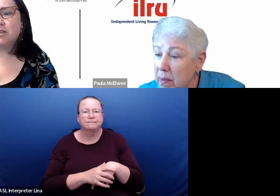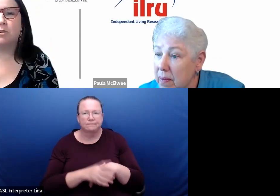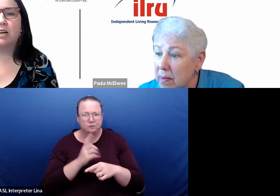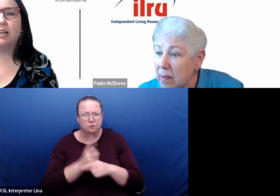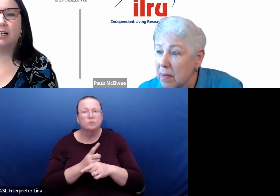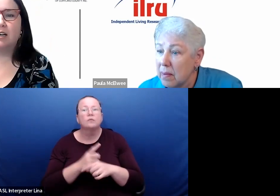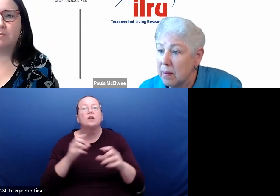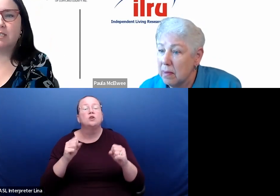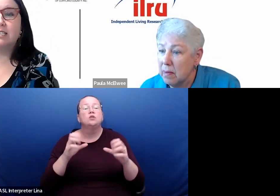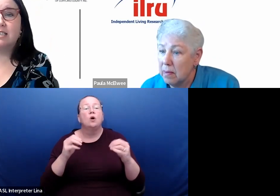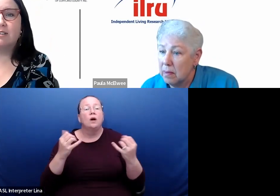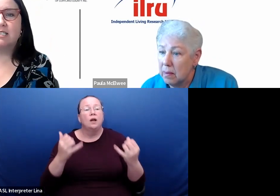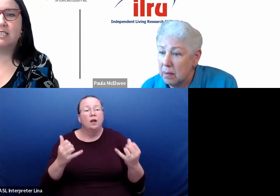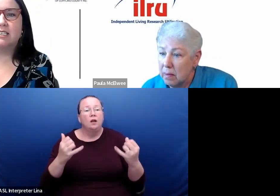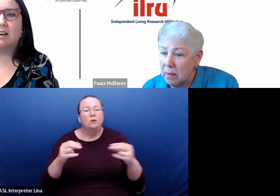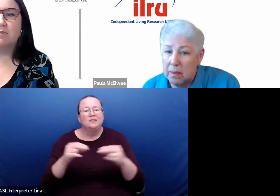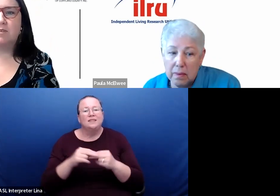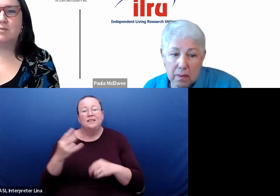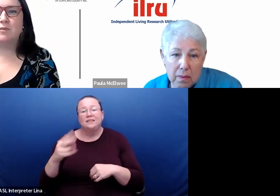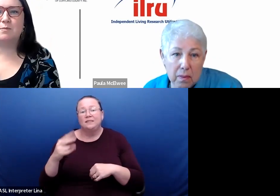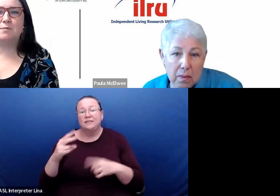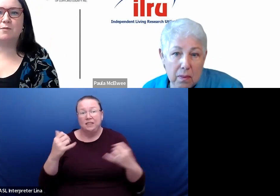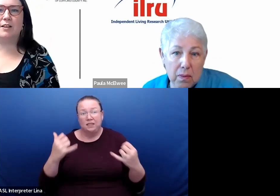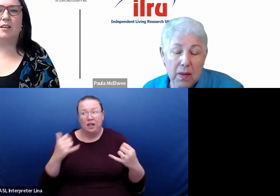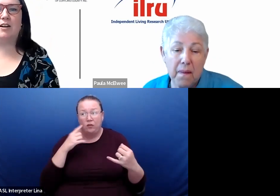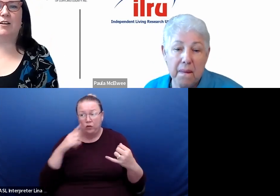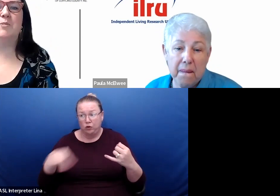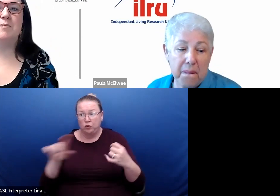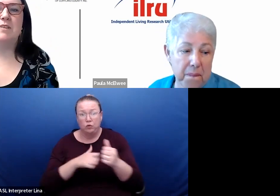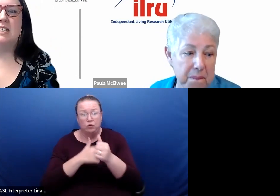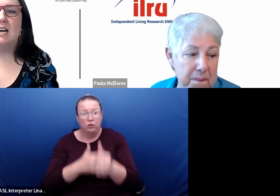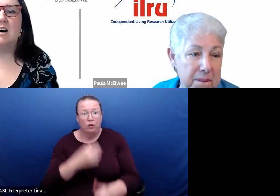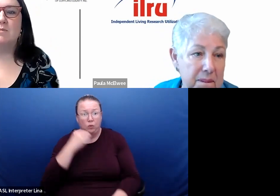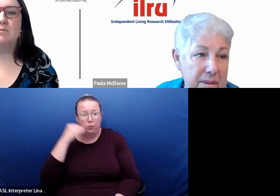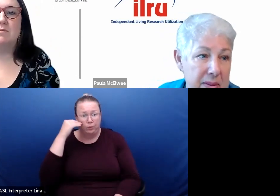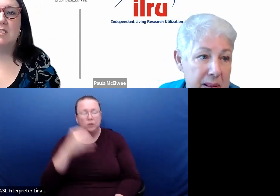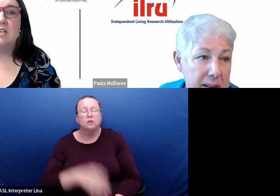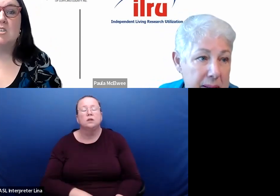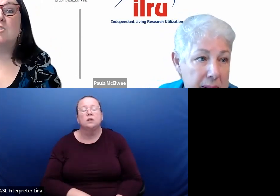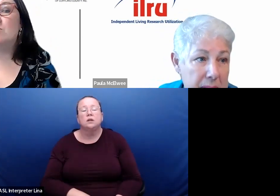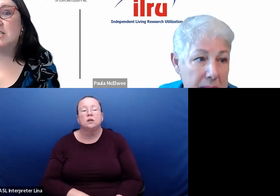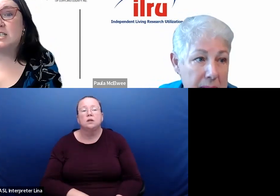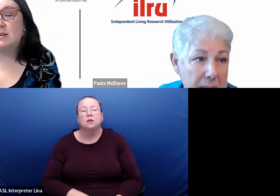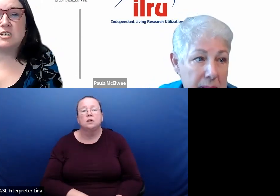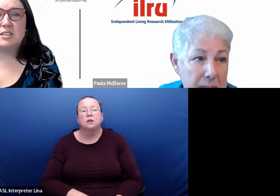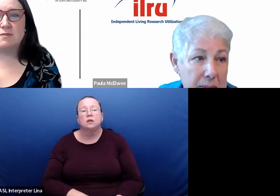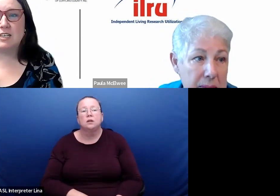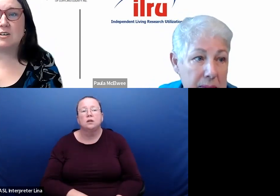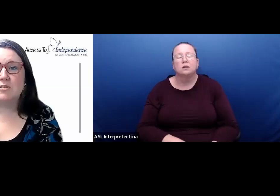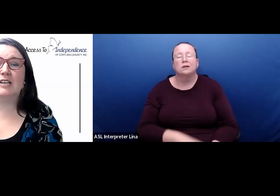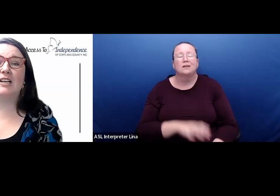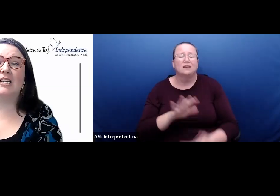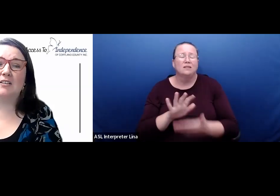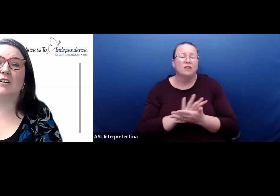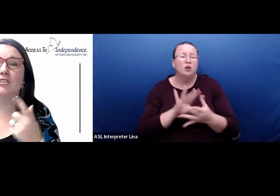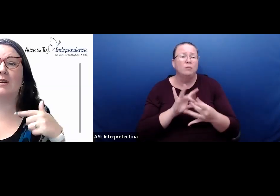Exactly. So we're on slide 17 now, for those of you following along at home. So just like they mentioned in the